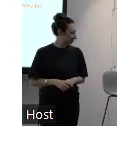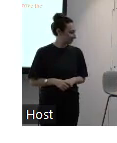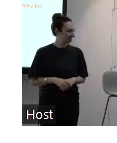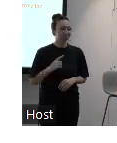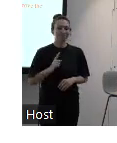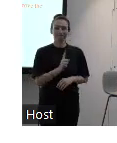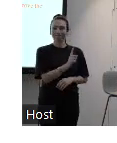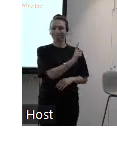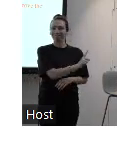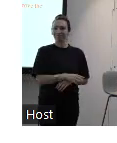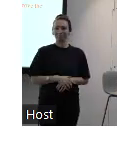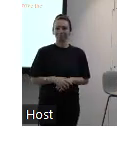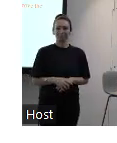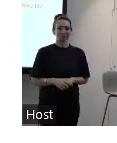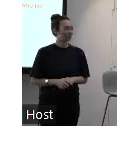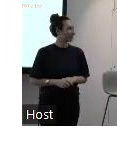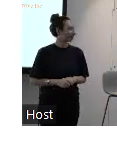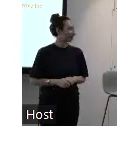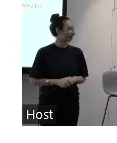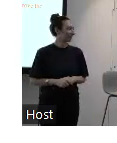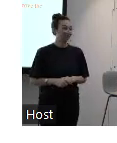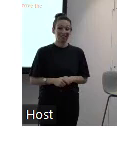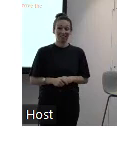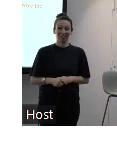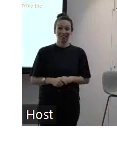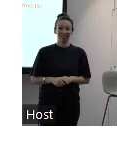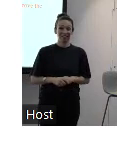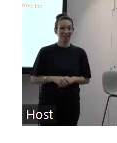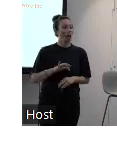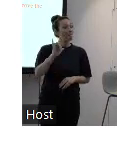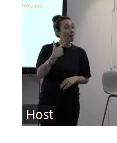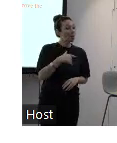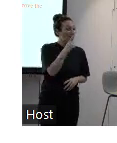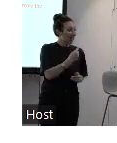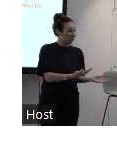amongst it. So thank you.